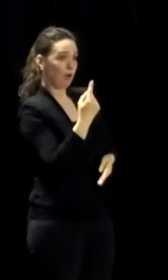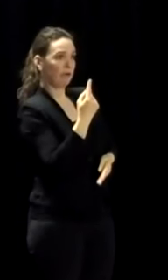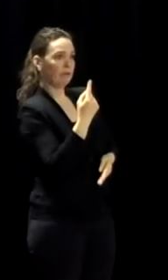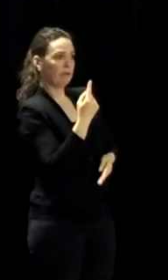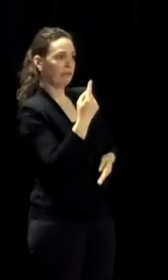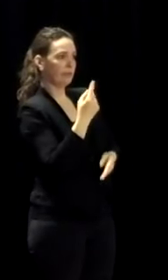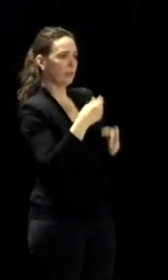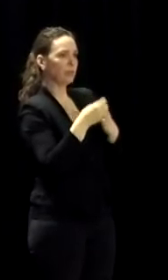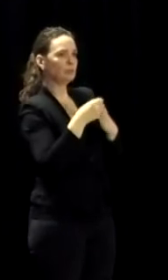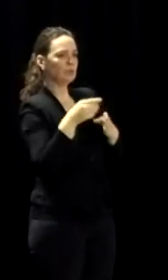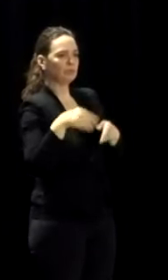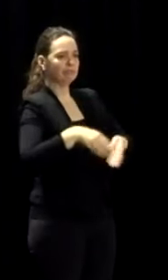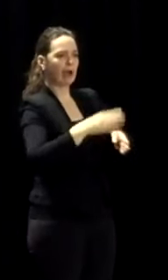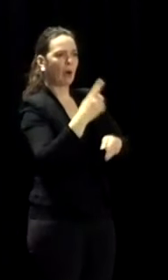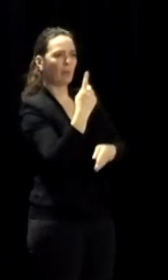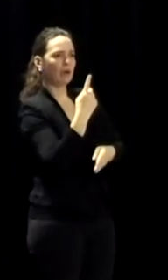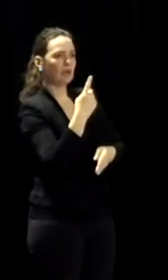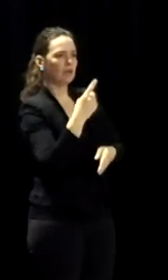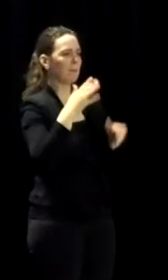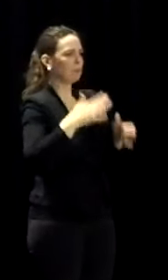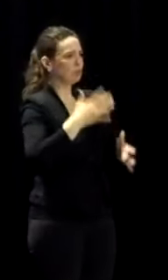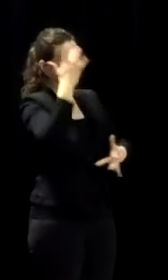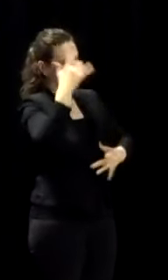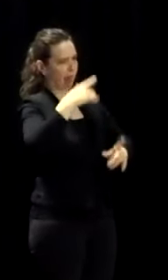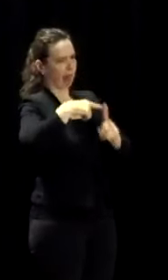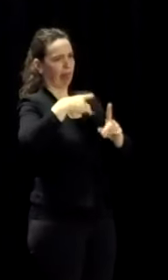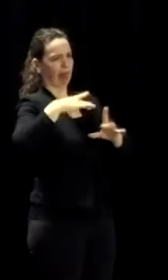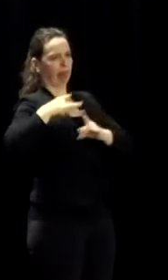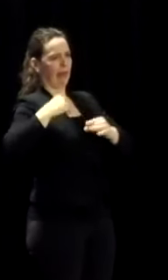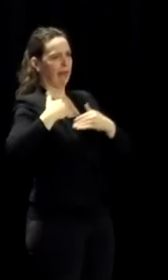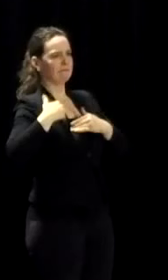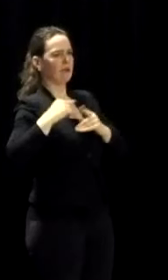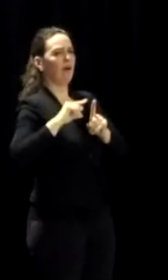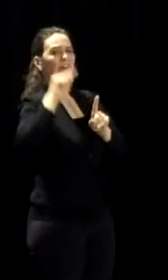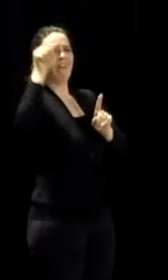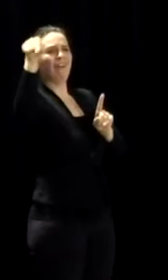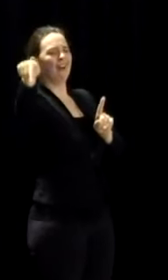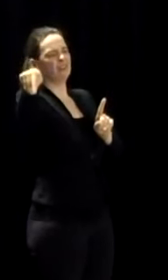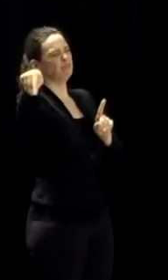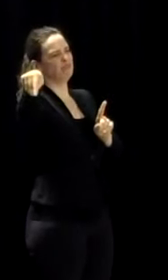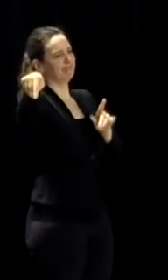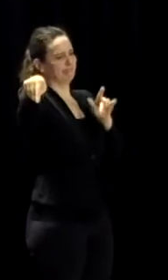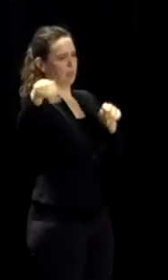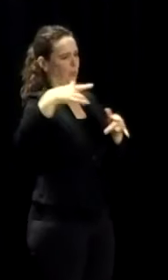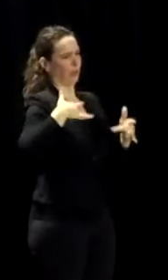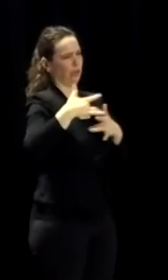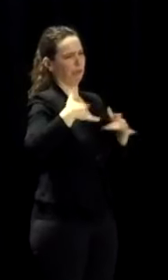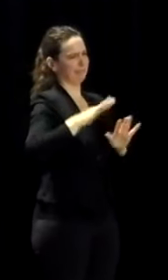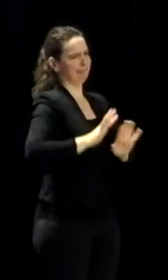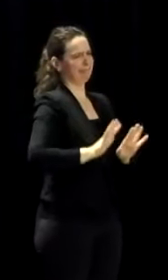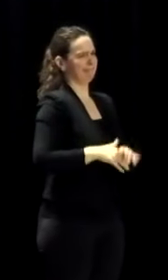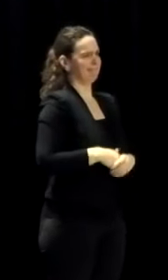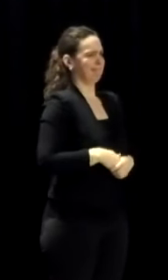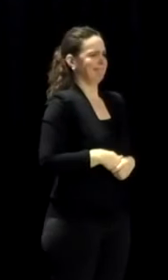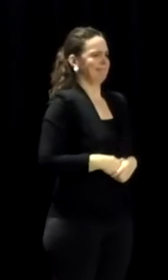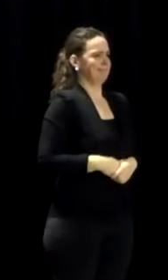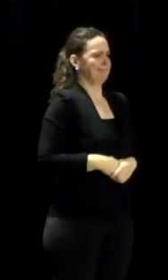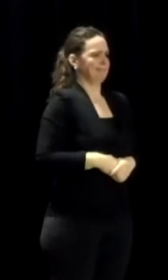true or not true. Certainly, as this process goes on, people are getting positive tests who